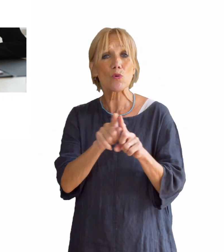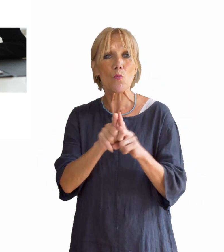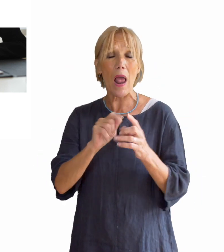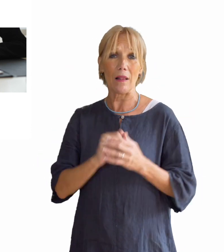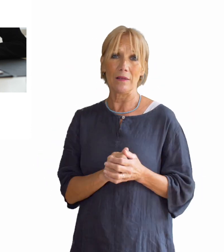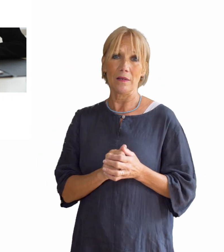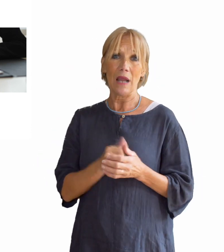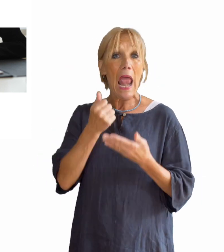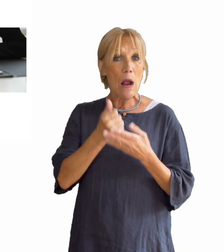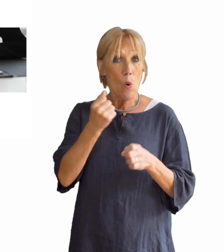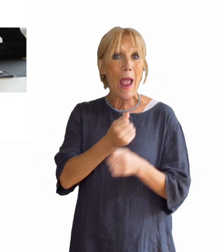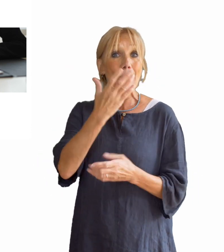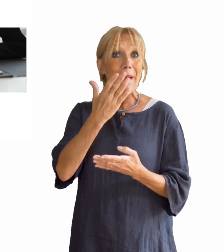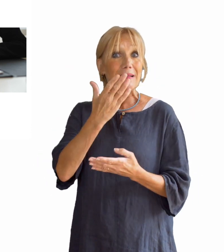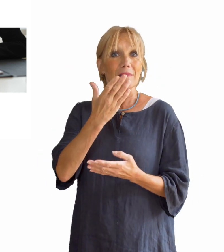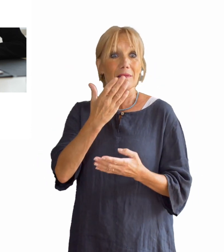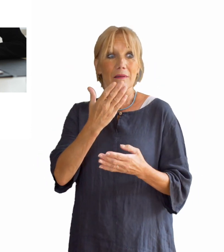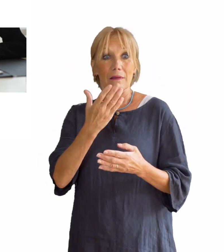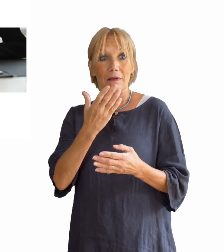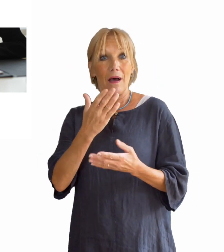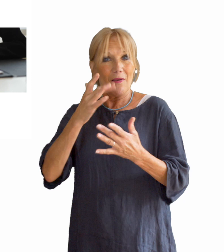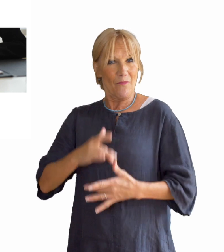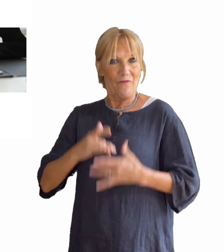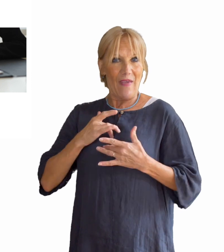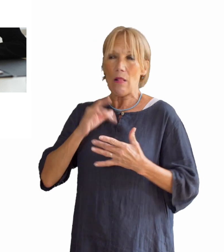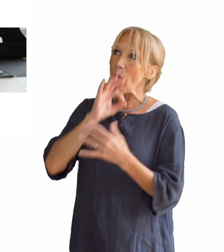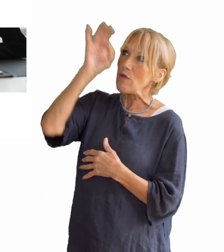dementia and those that support them. This will help make the